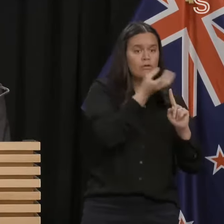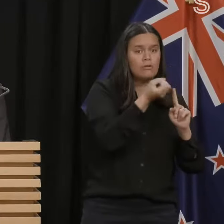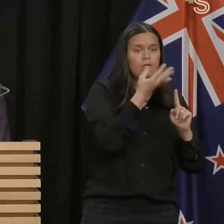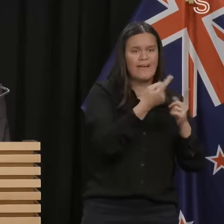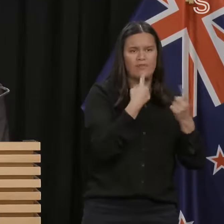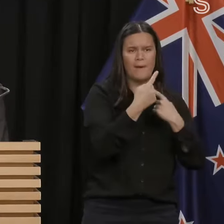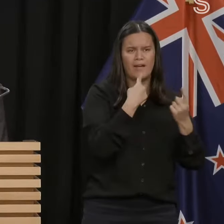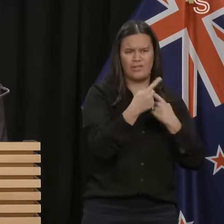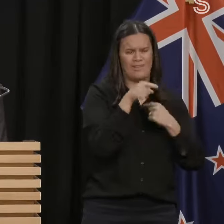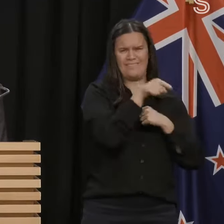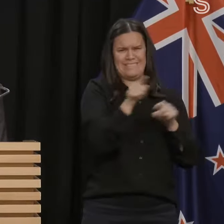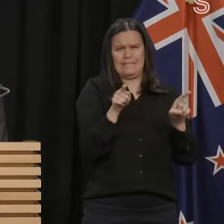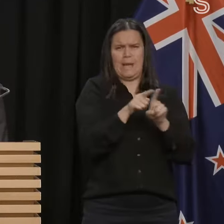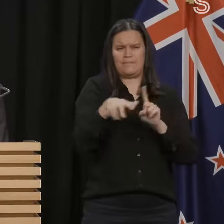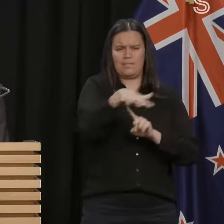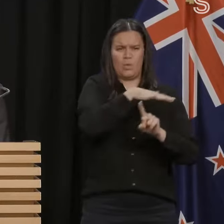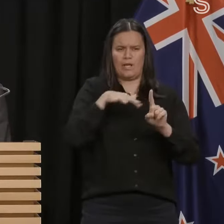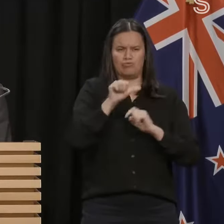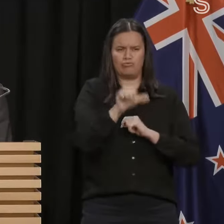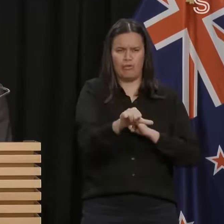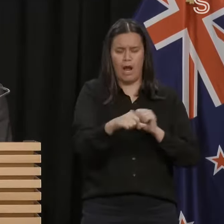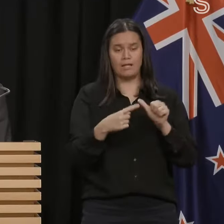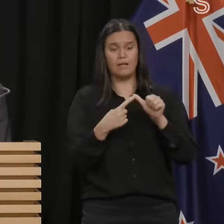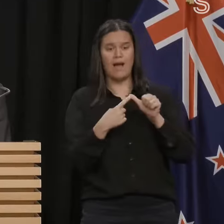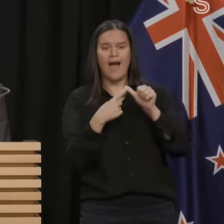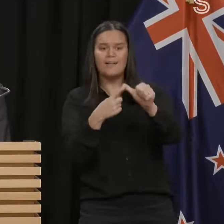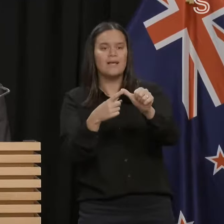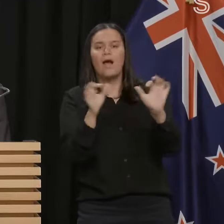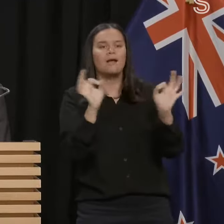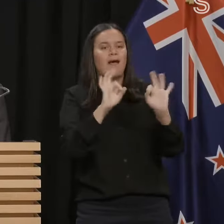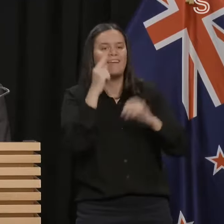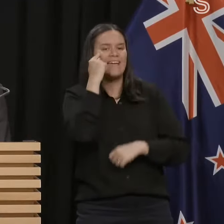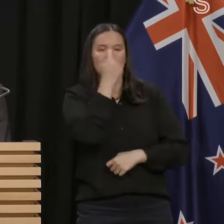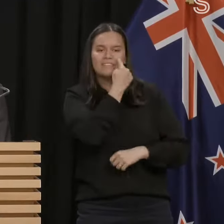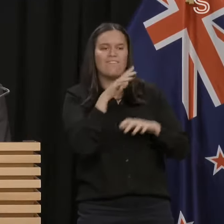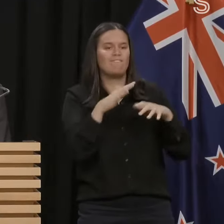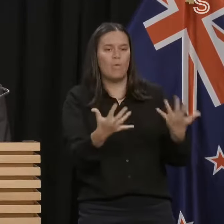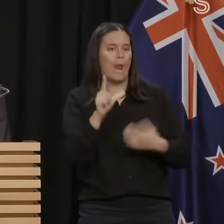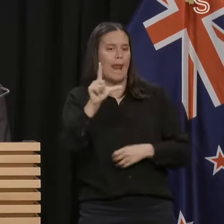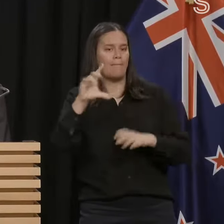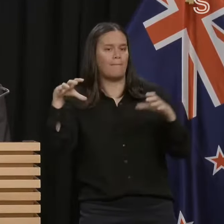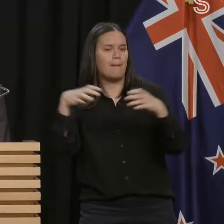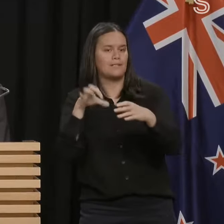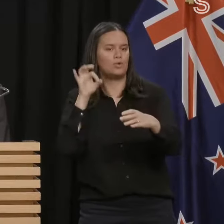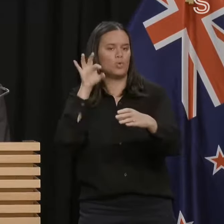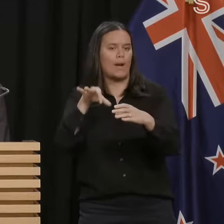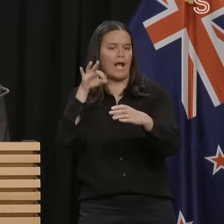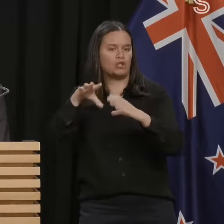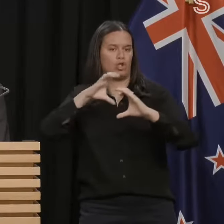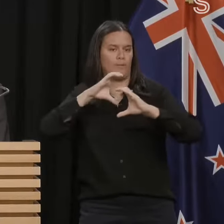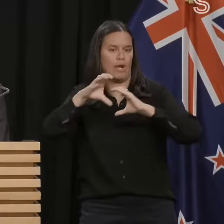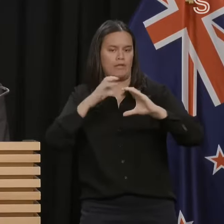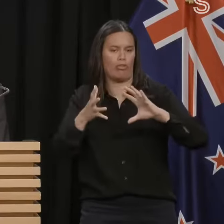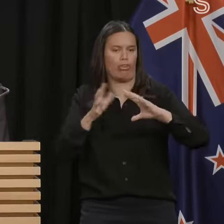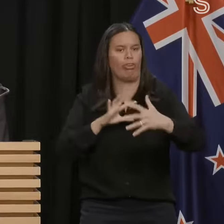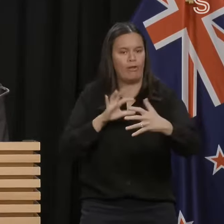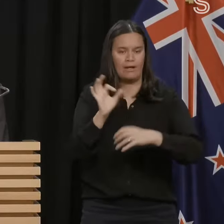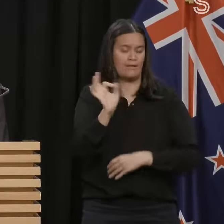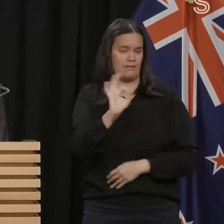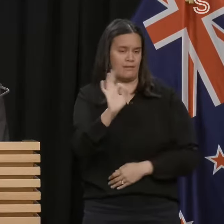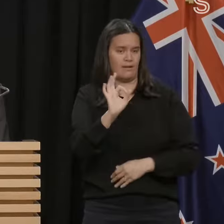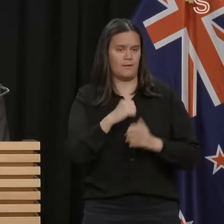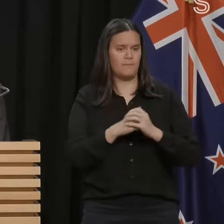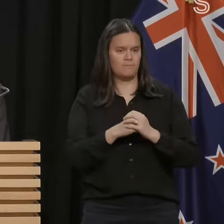There's no evidence to suggest that that has happened, and again, this is about getting this is about making sure we're getting a result